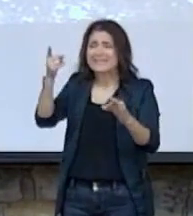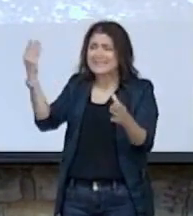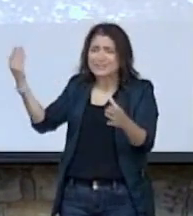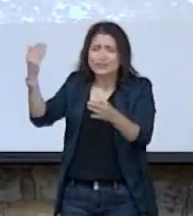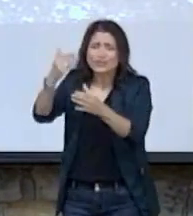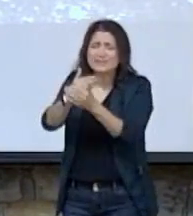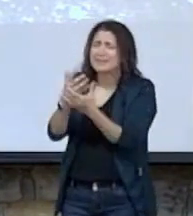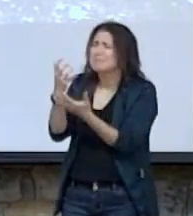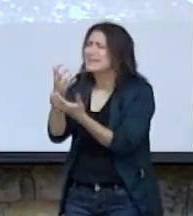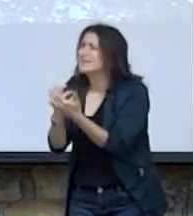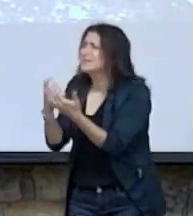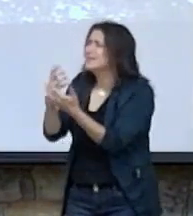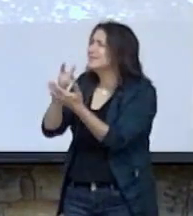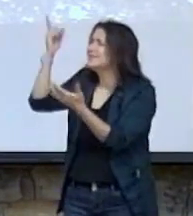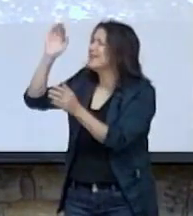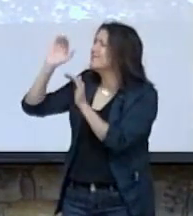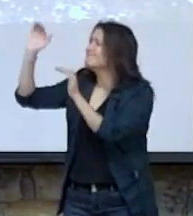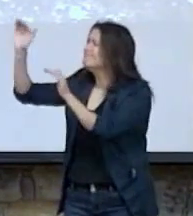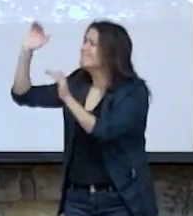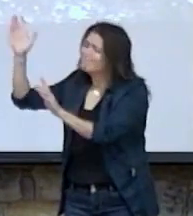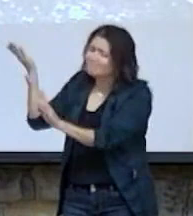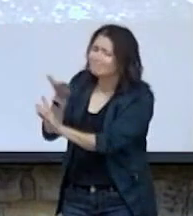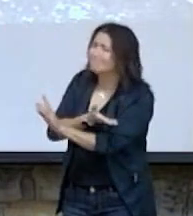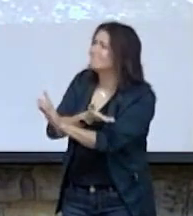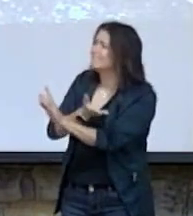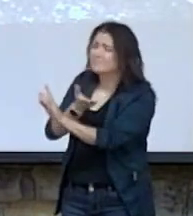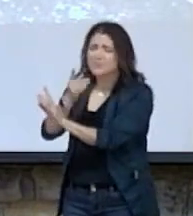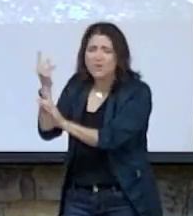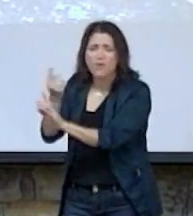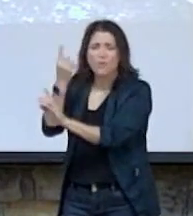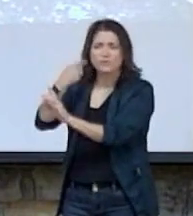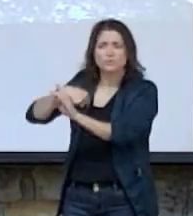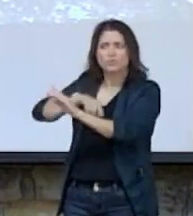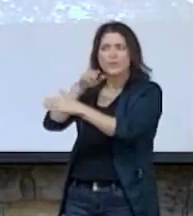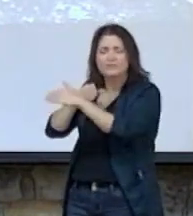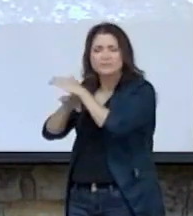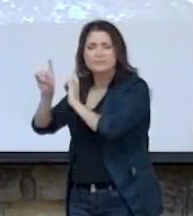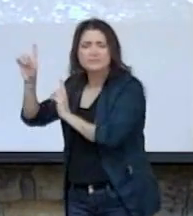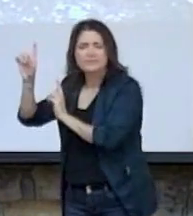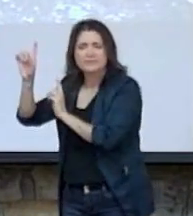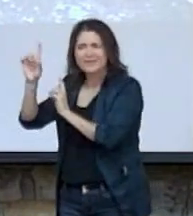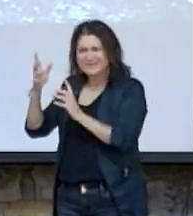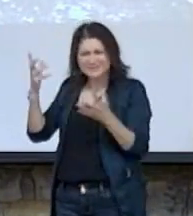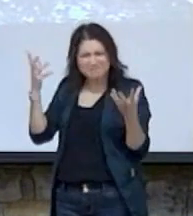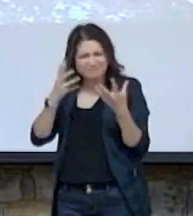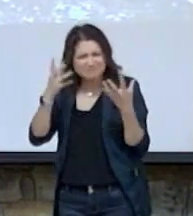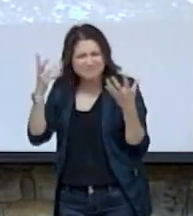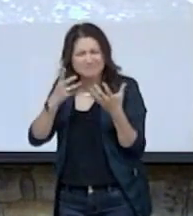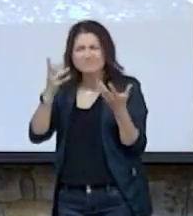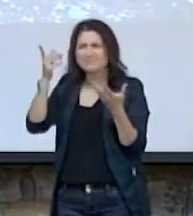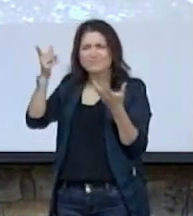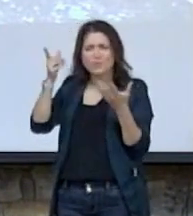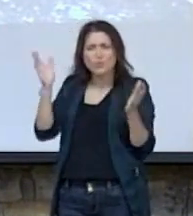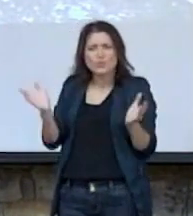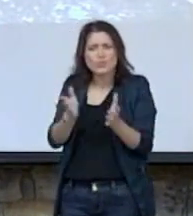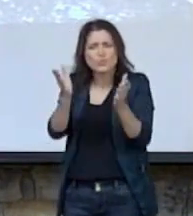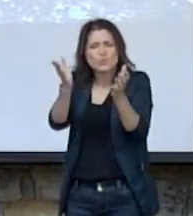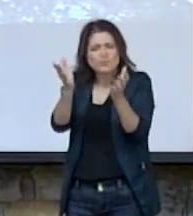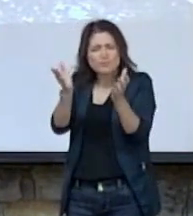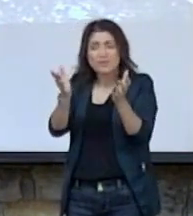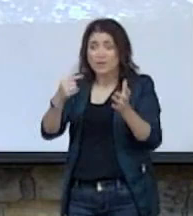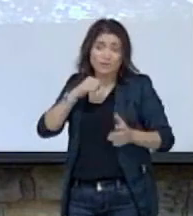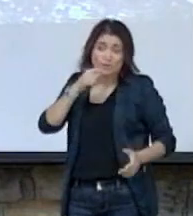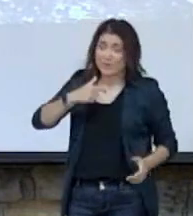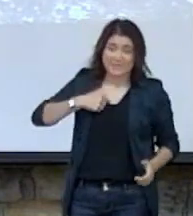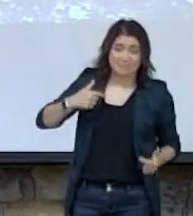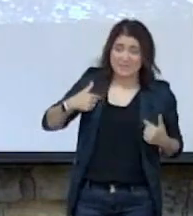our case to God every time we go before him. That is an incredible word of encouragement. You don't need me